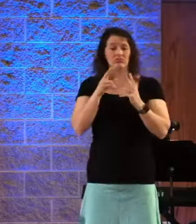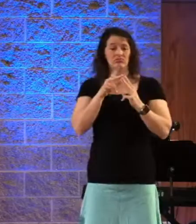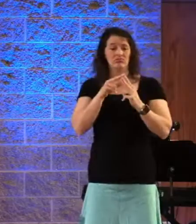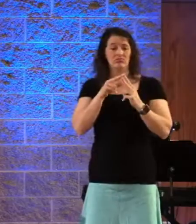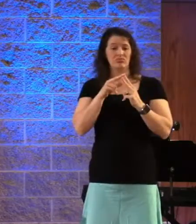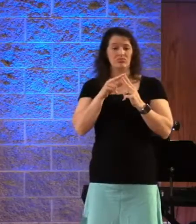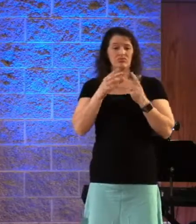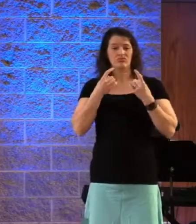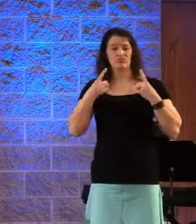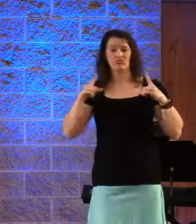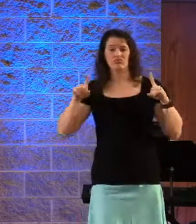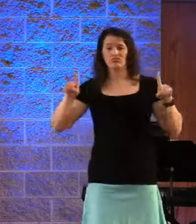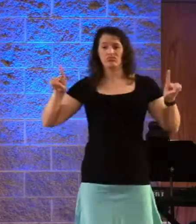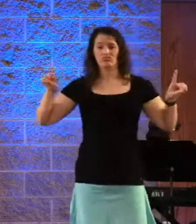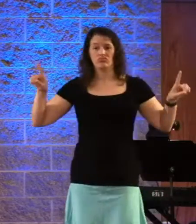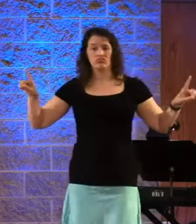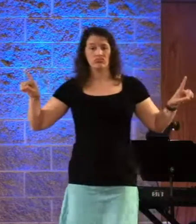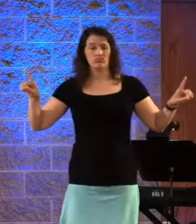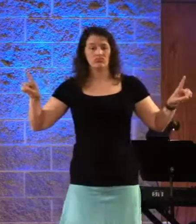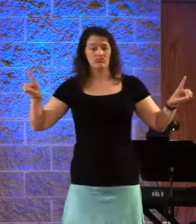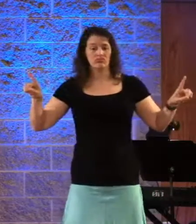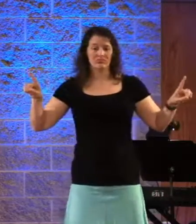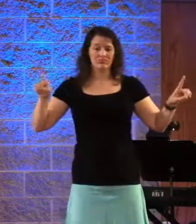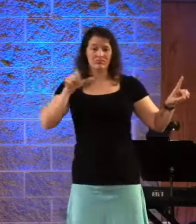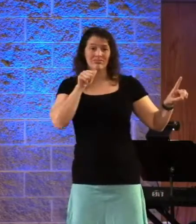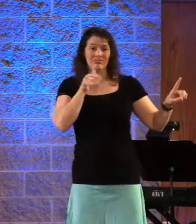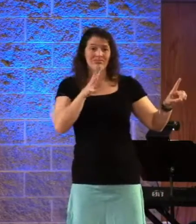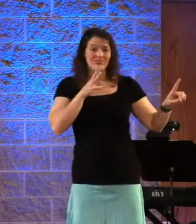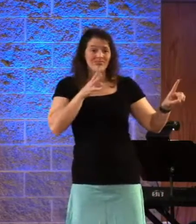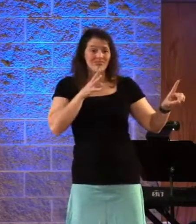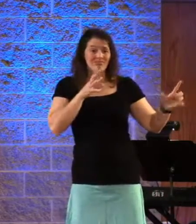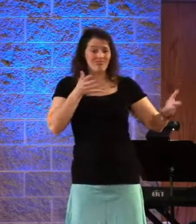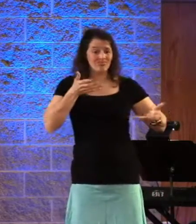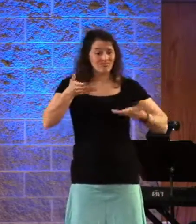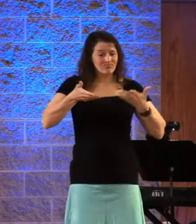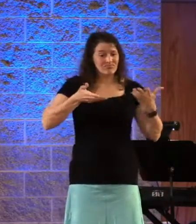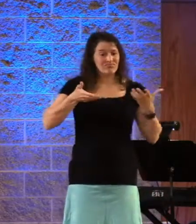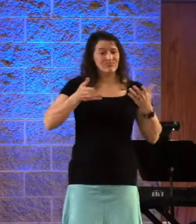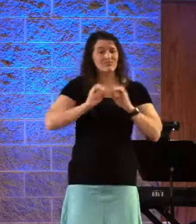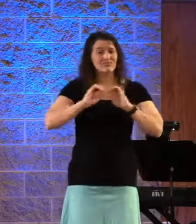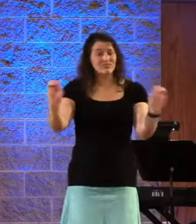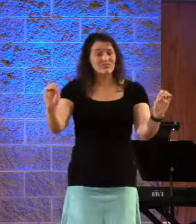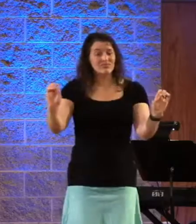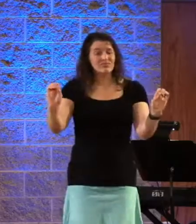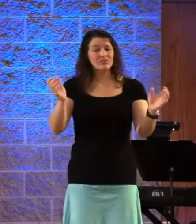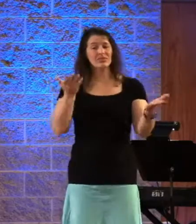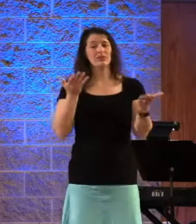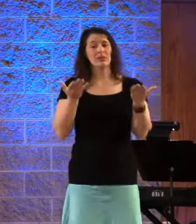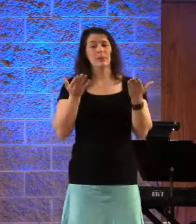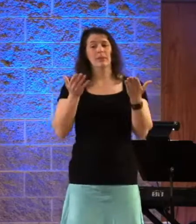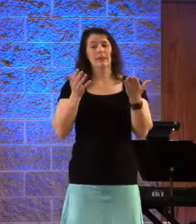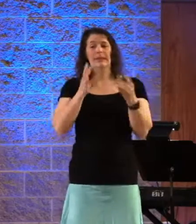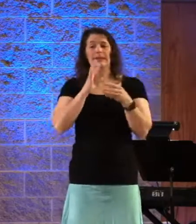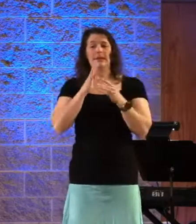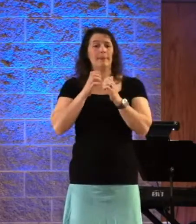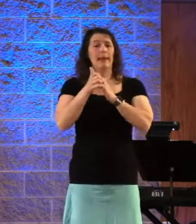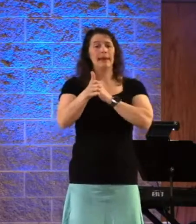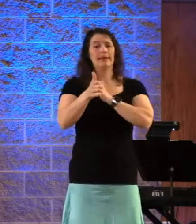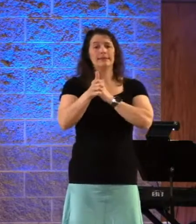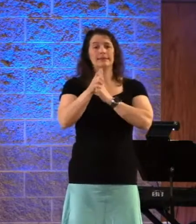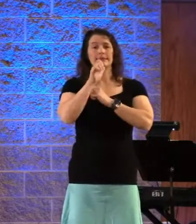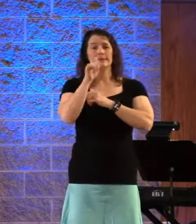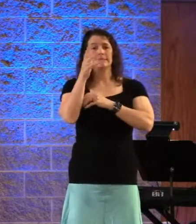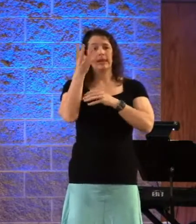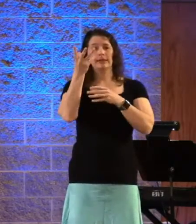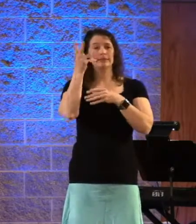They're giving each other the silent treatment because they're maybe in some ways talking past each other. And there is no being intimate in the marriage. It's